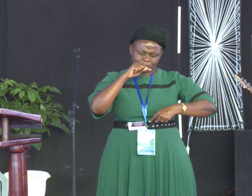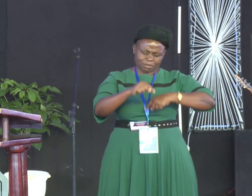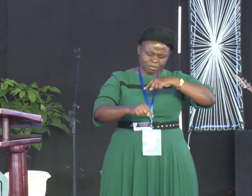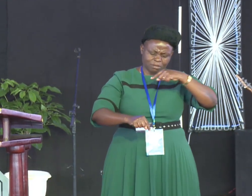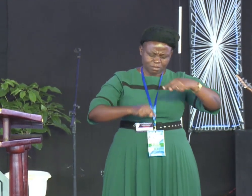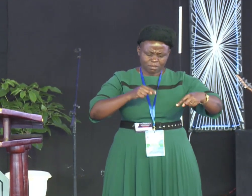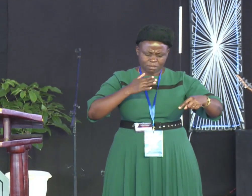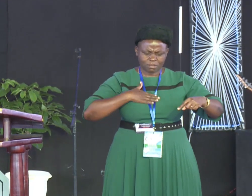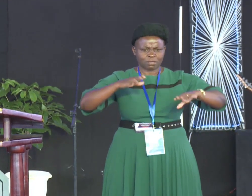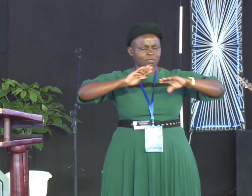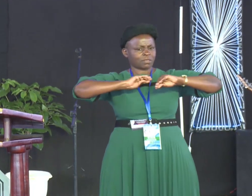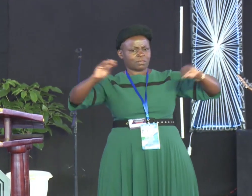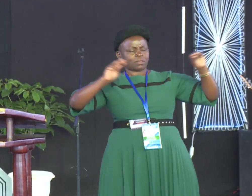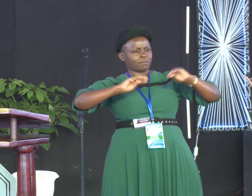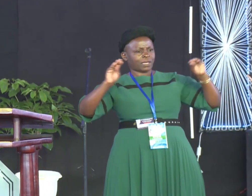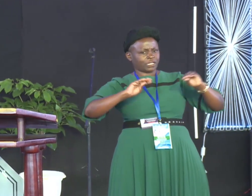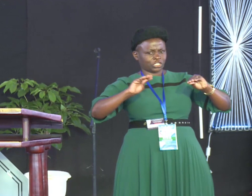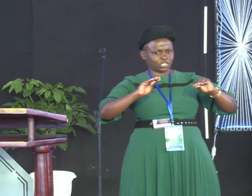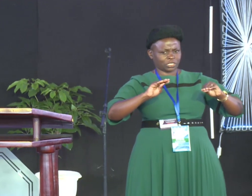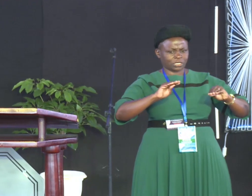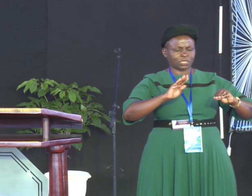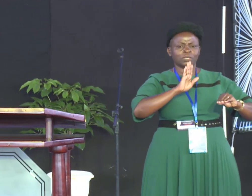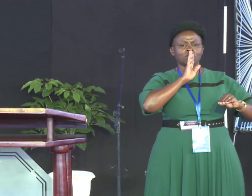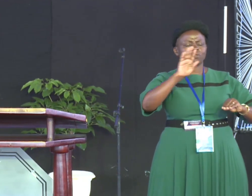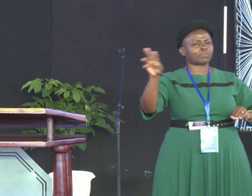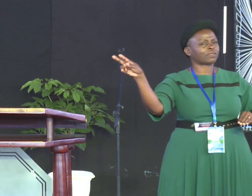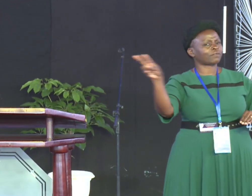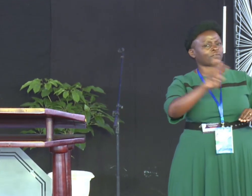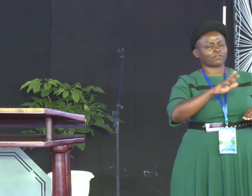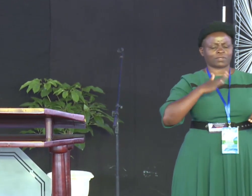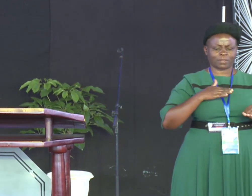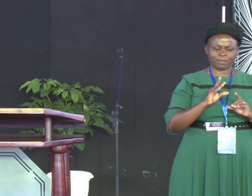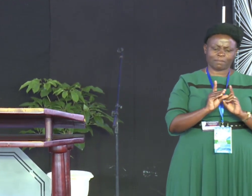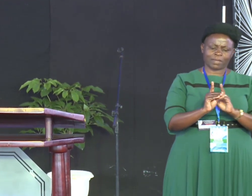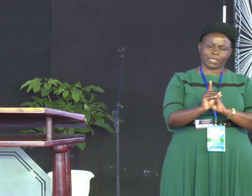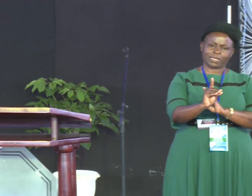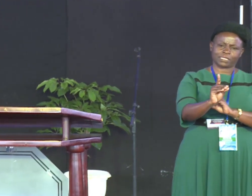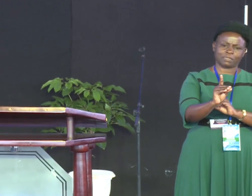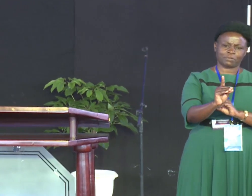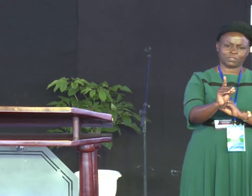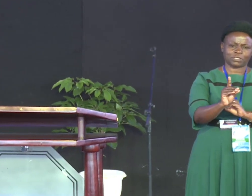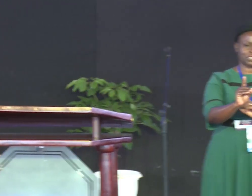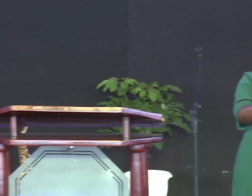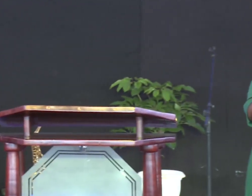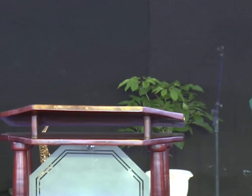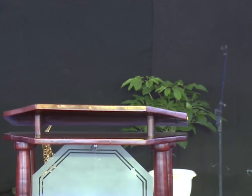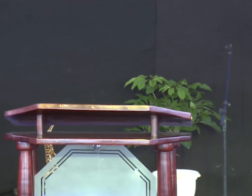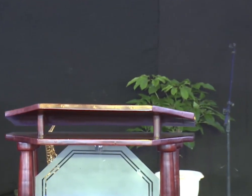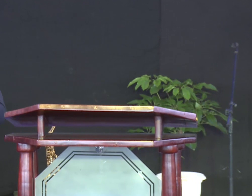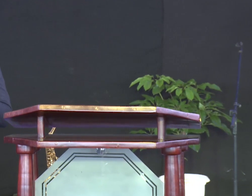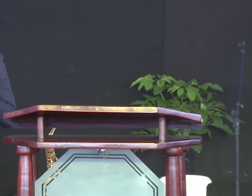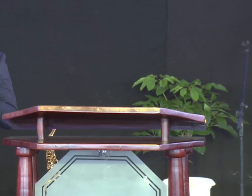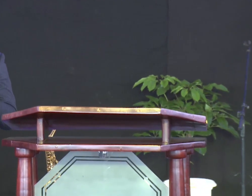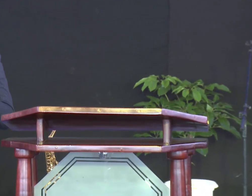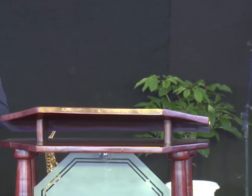shall continue in my teaching. Mugenda kubera abayigirizwa abange ddala. You will be my disciples indeed. Mujja kumanya amazima. And you shall